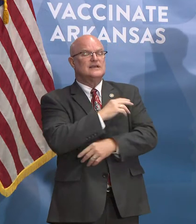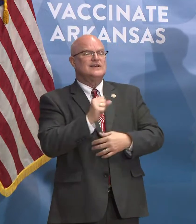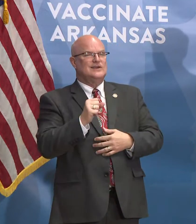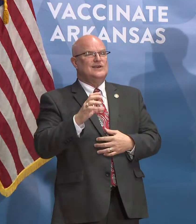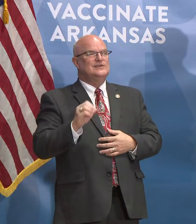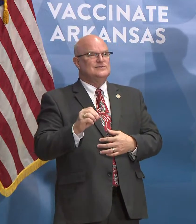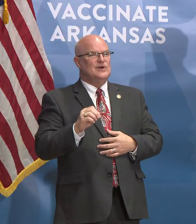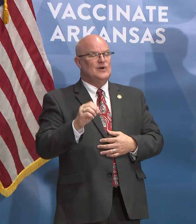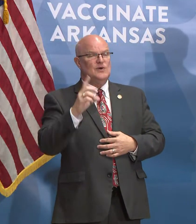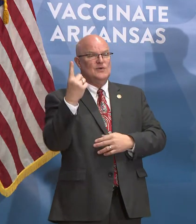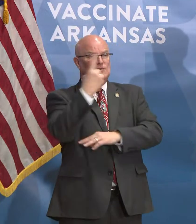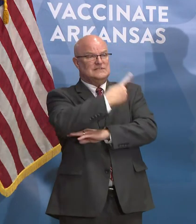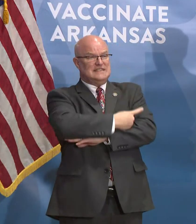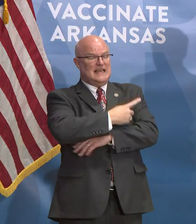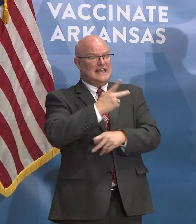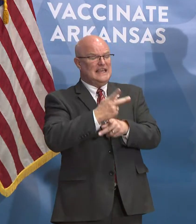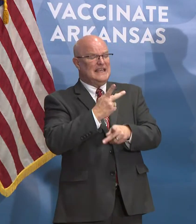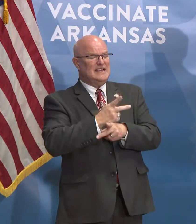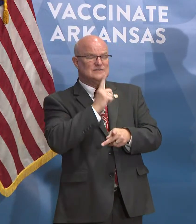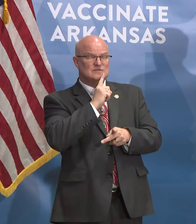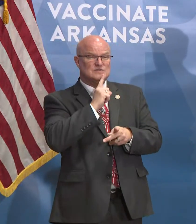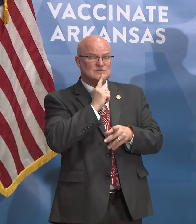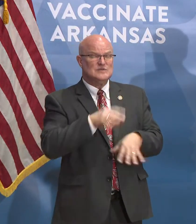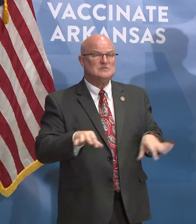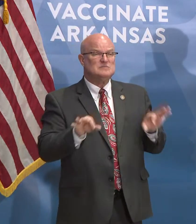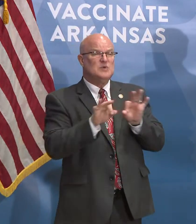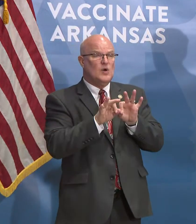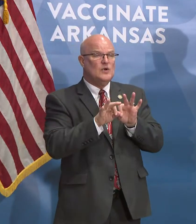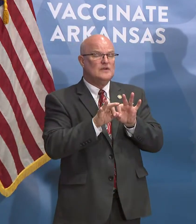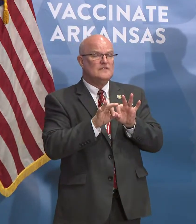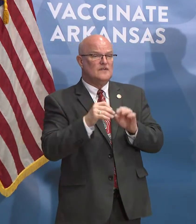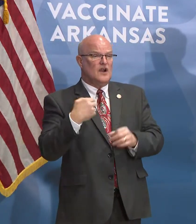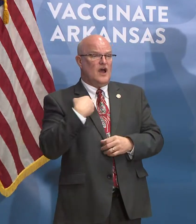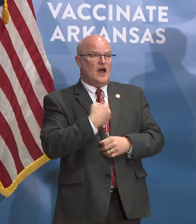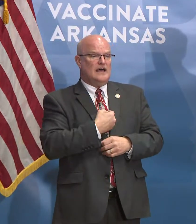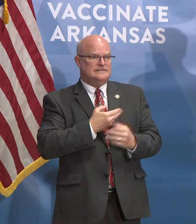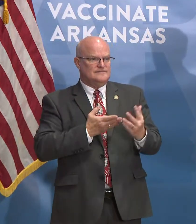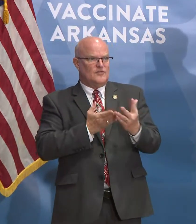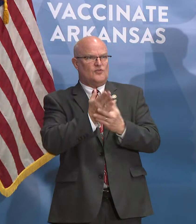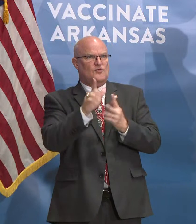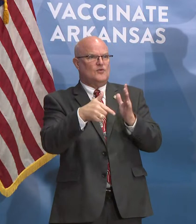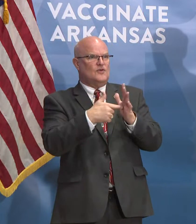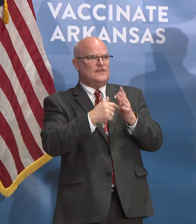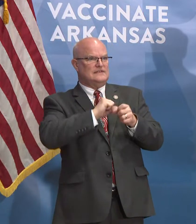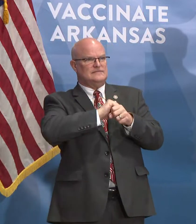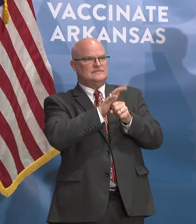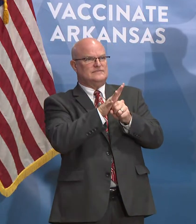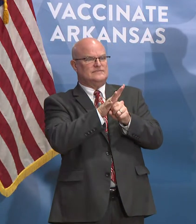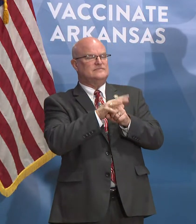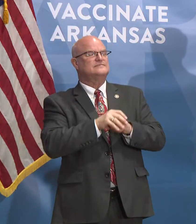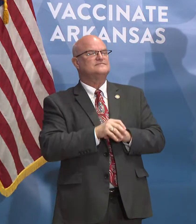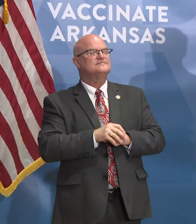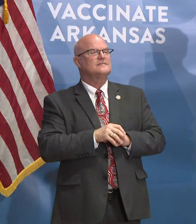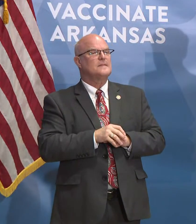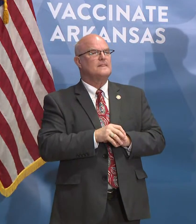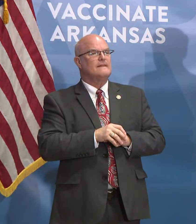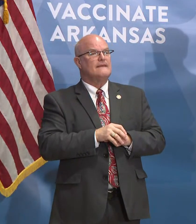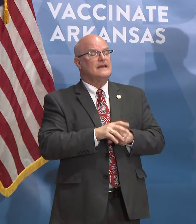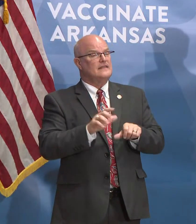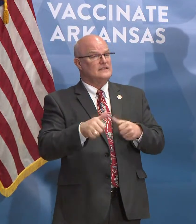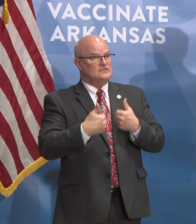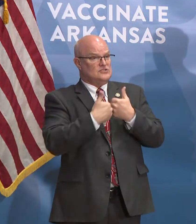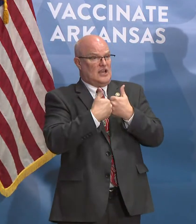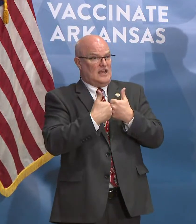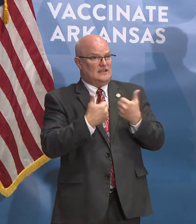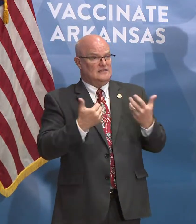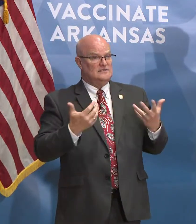so the daycares play a critical role in us being able to get through this. As to the challenge